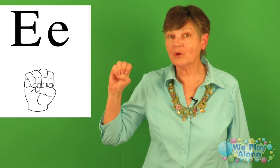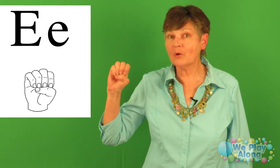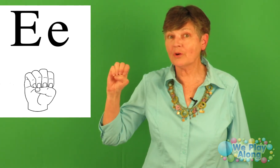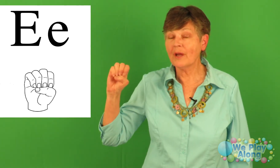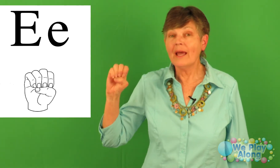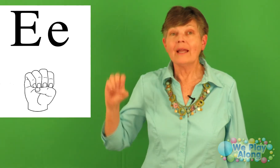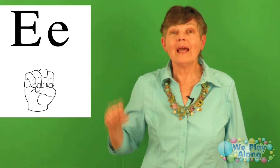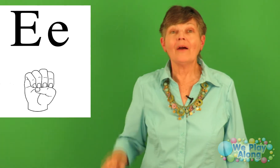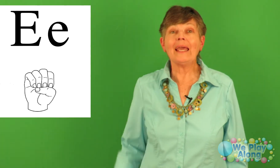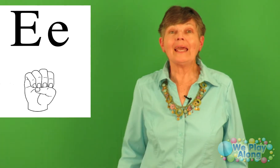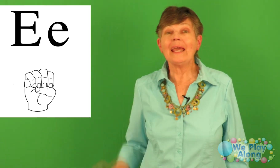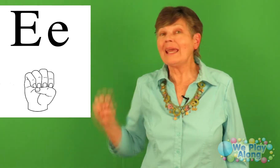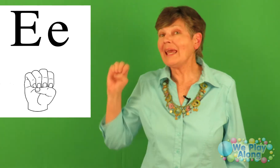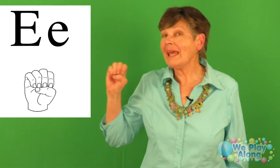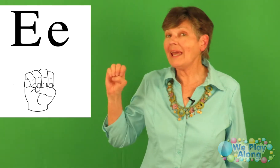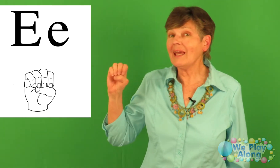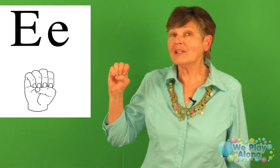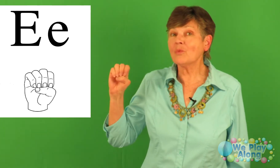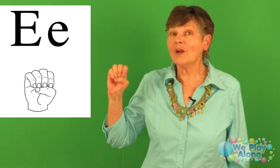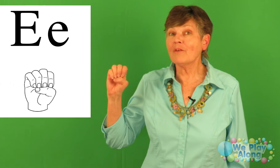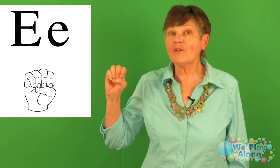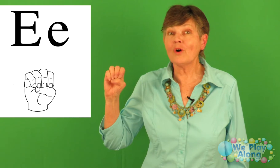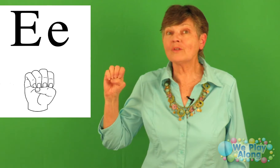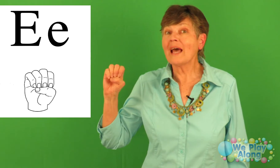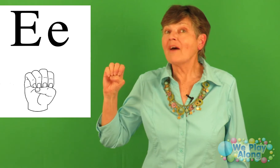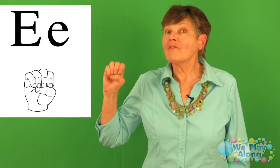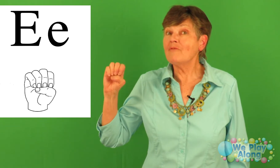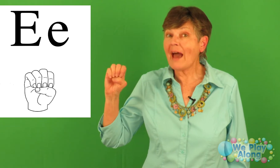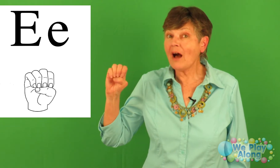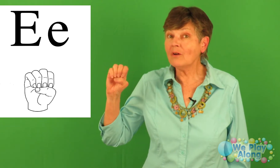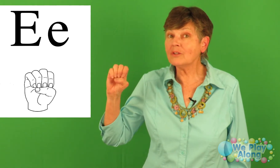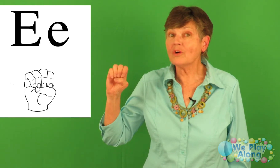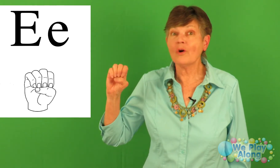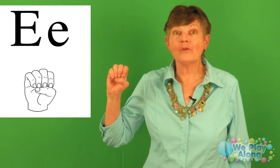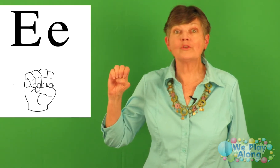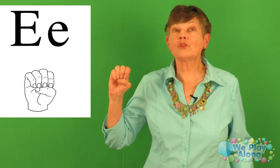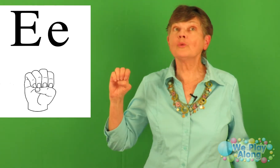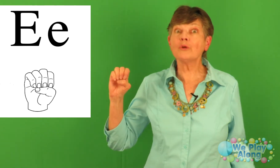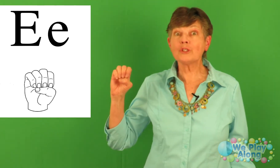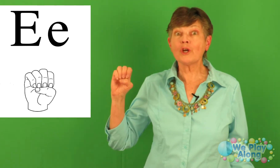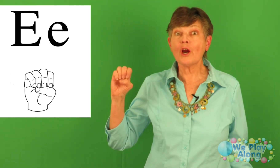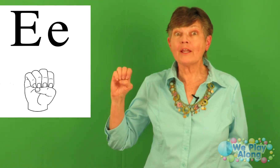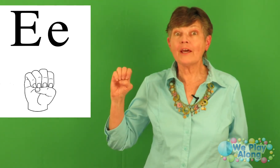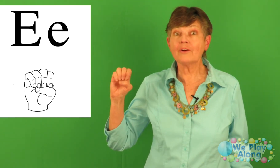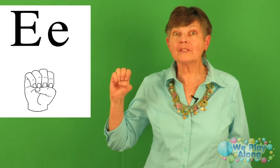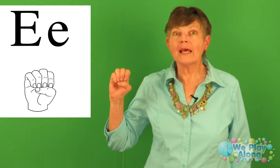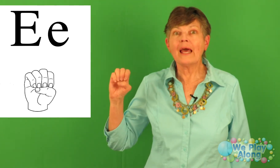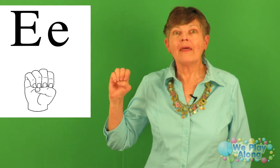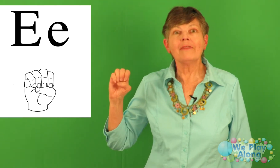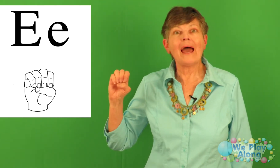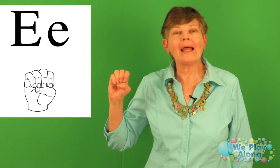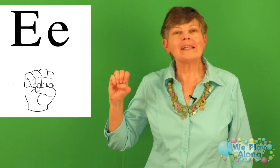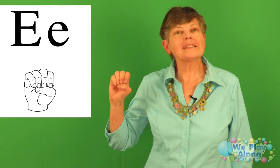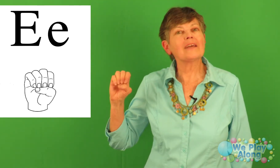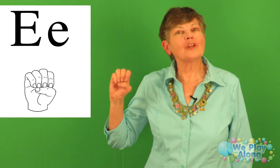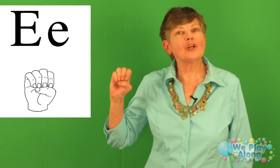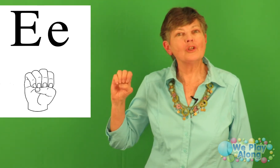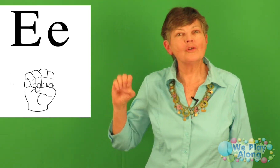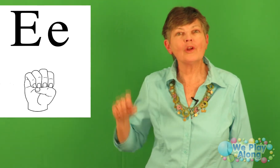shoulder. Now, E is one of those vowels or those superstar letters that is like the glue that